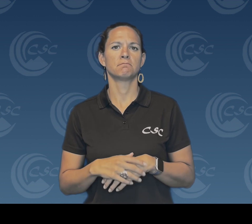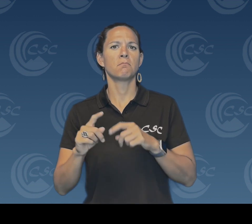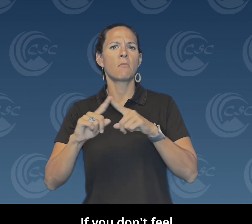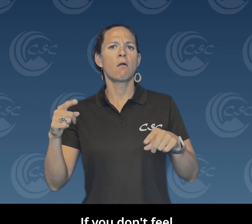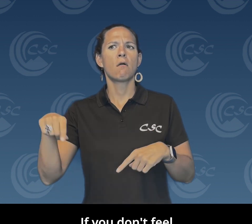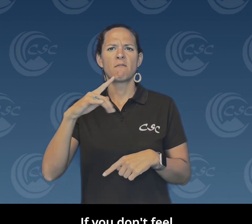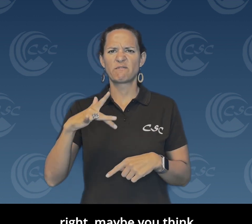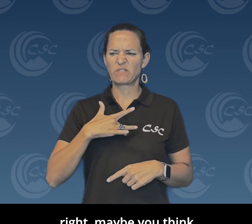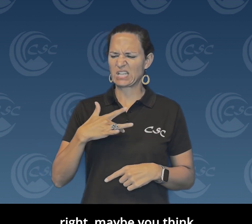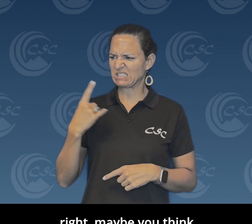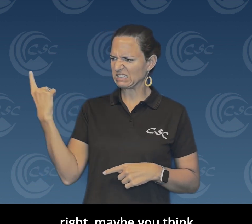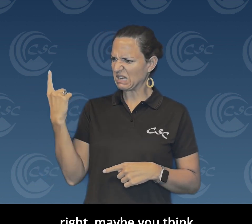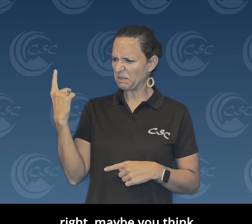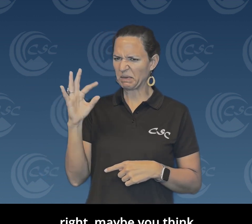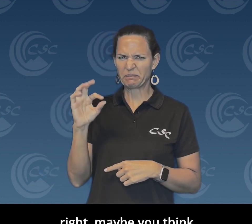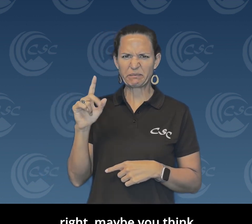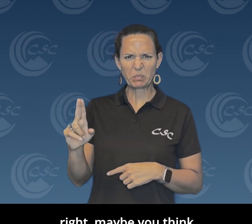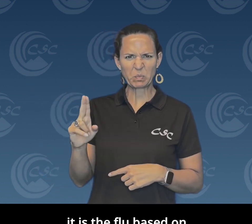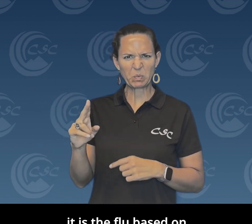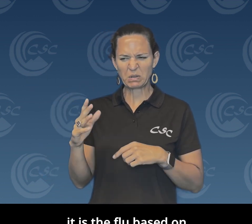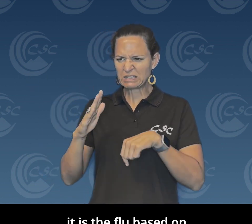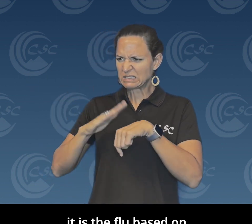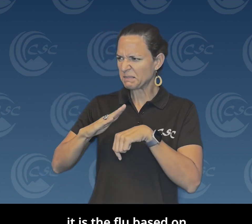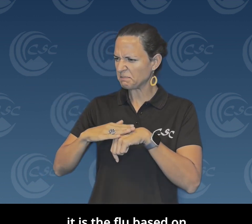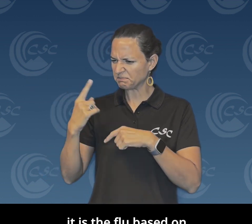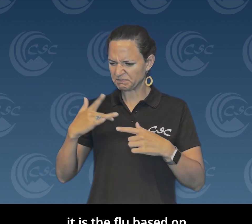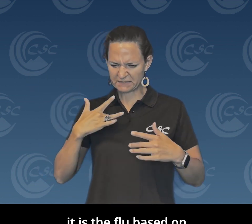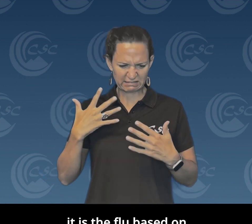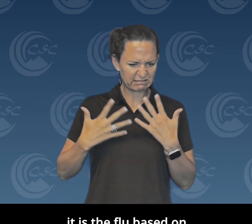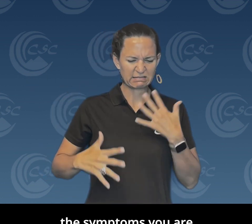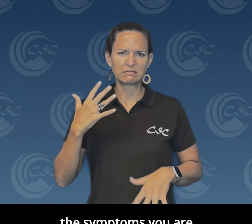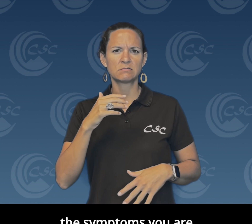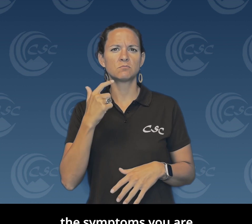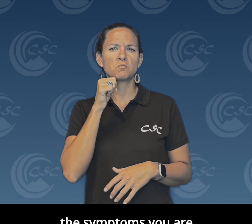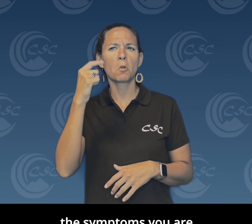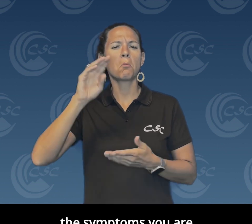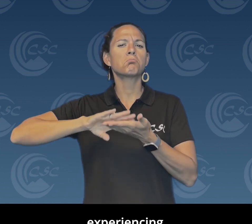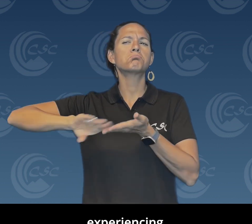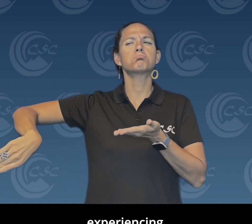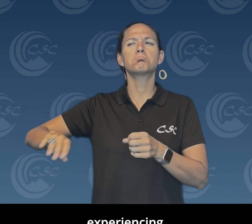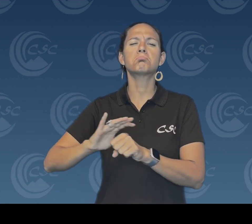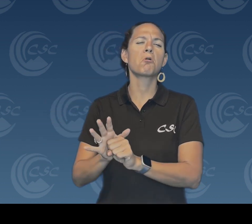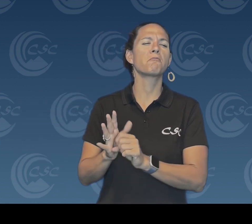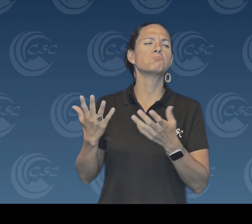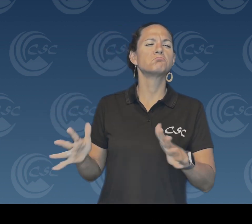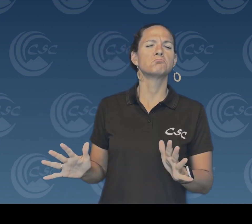If you don't feel right, maybe you think it is the flu based on the symptoms you are experiencing,